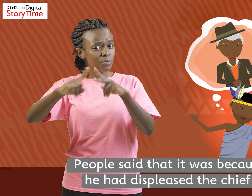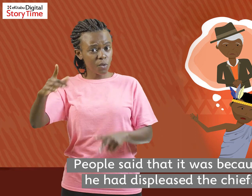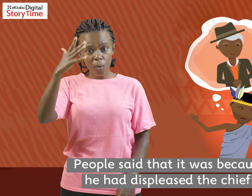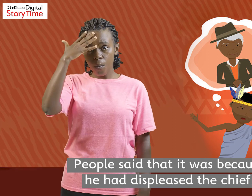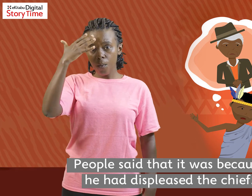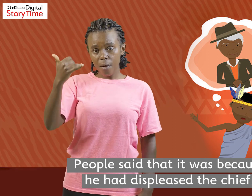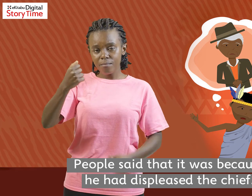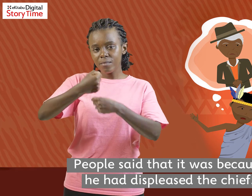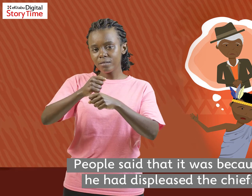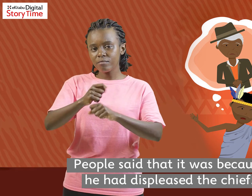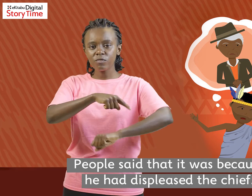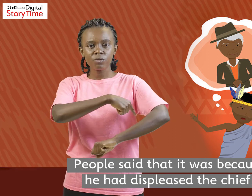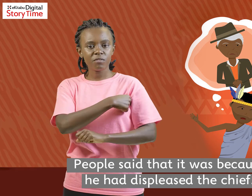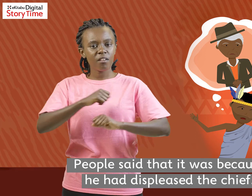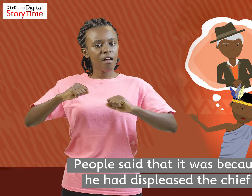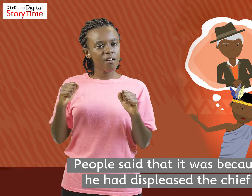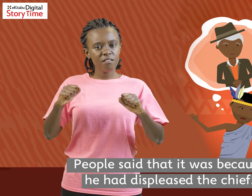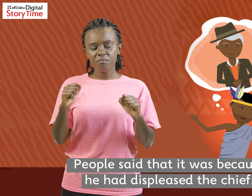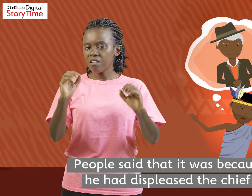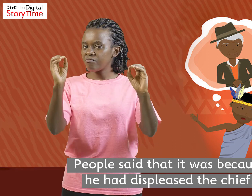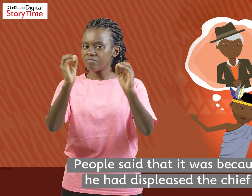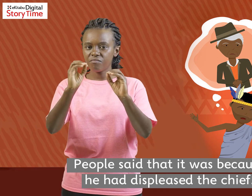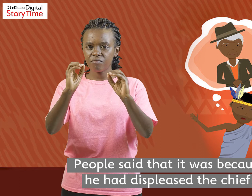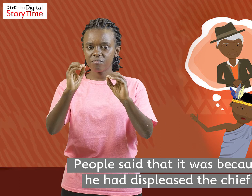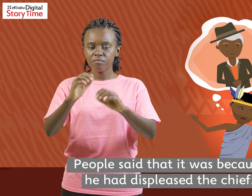People said that it was because he had displeased the chief.